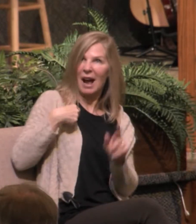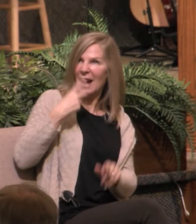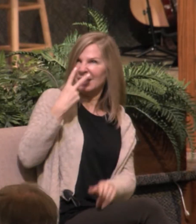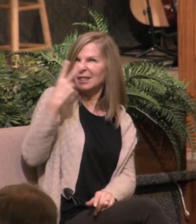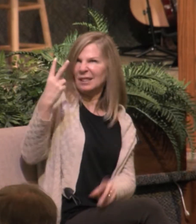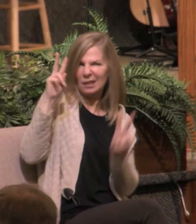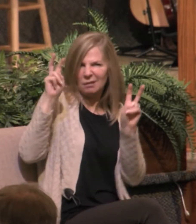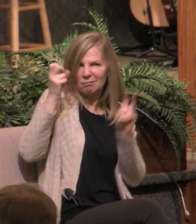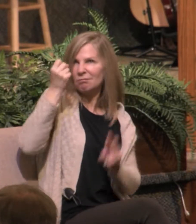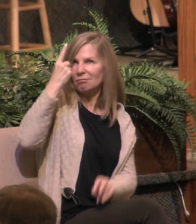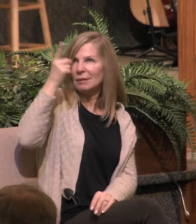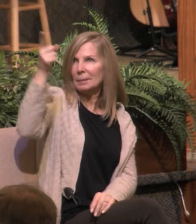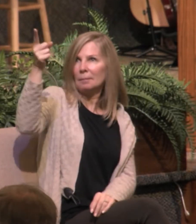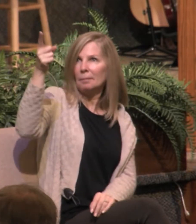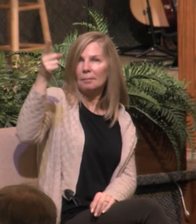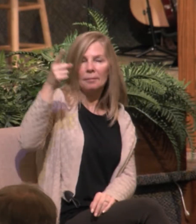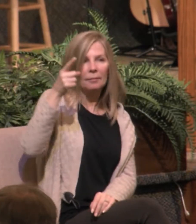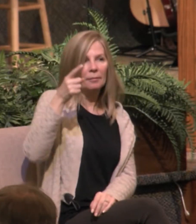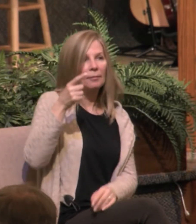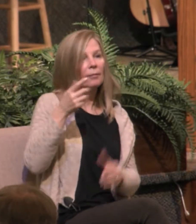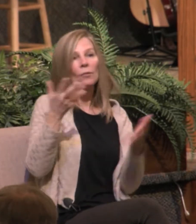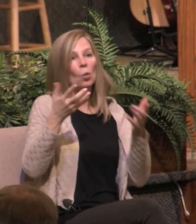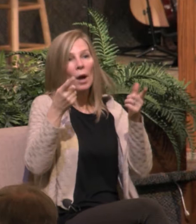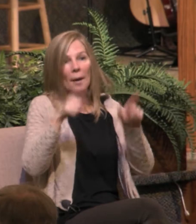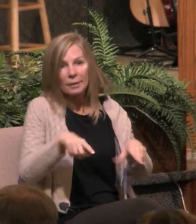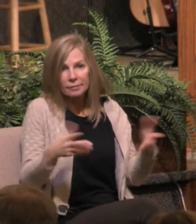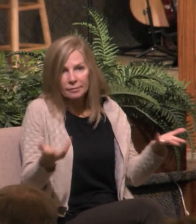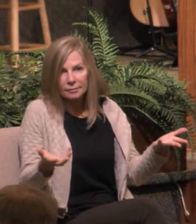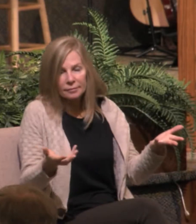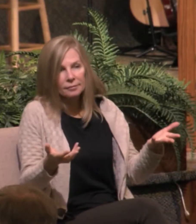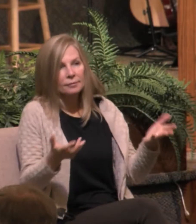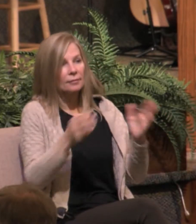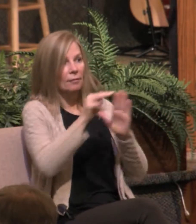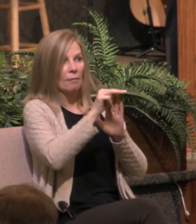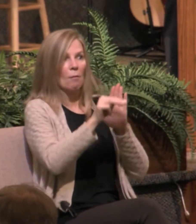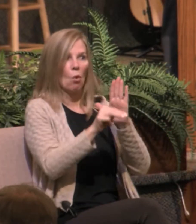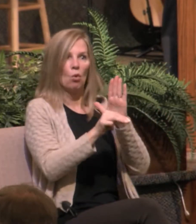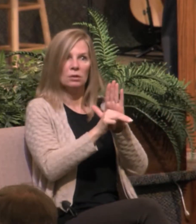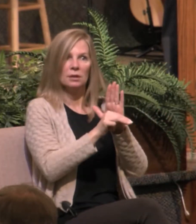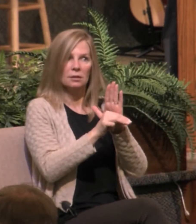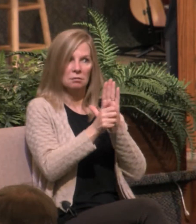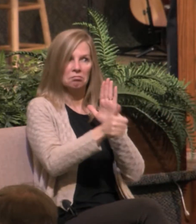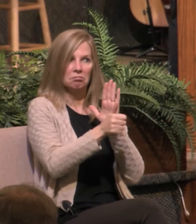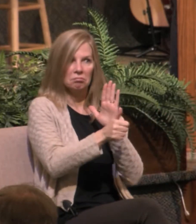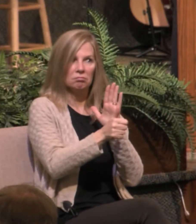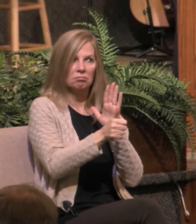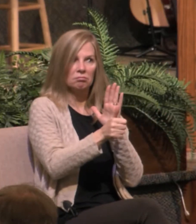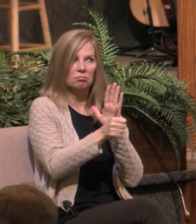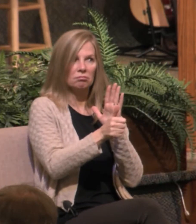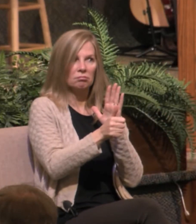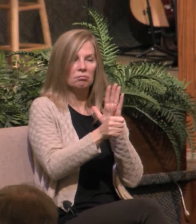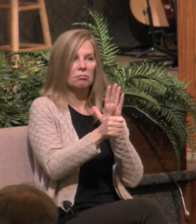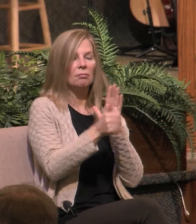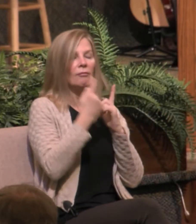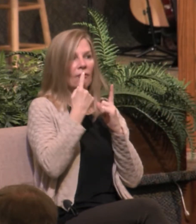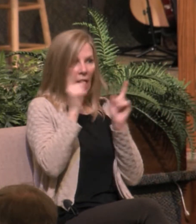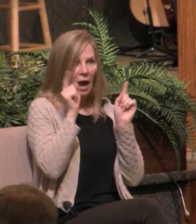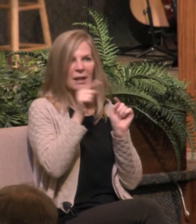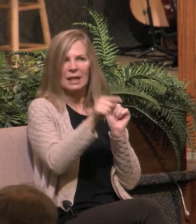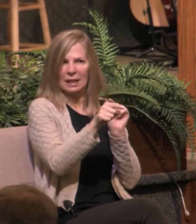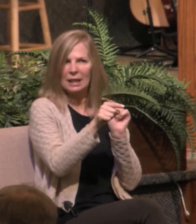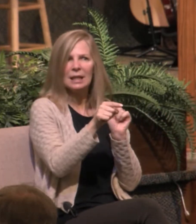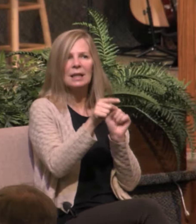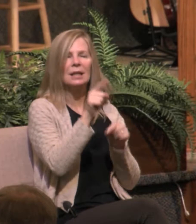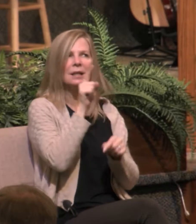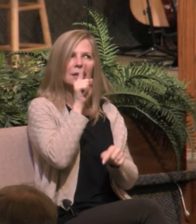is unseen. Here's what happened. Moses ultimately came to the point where